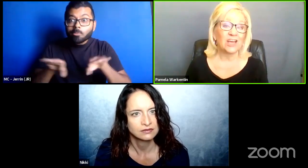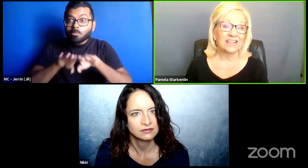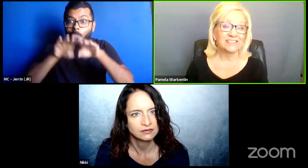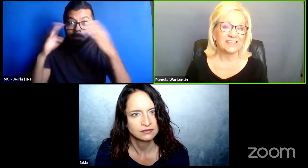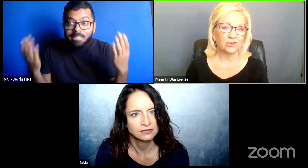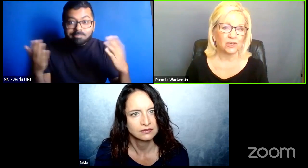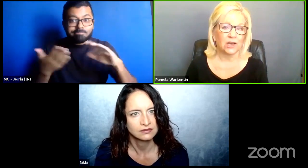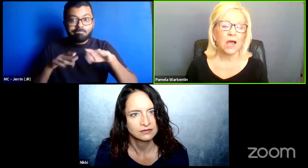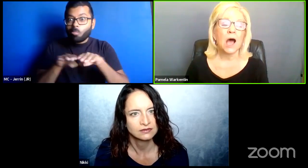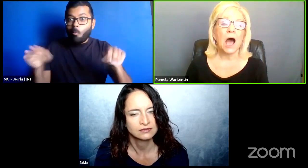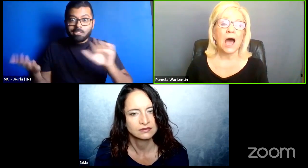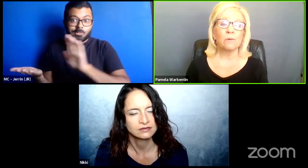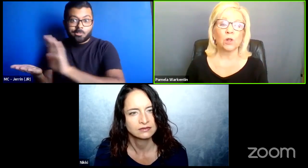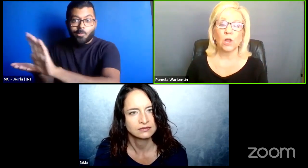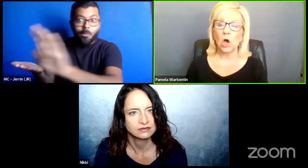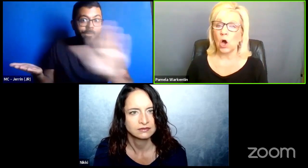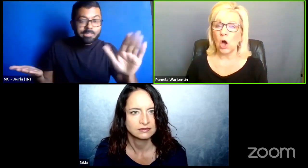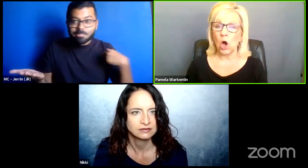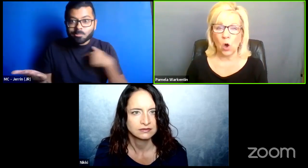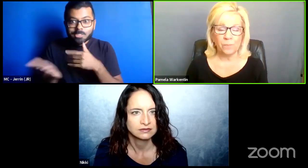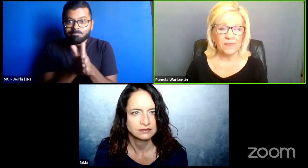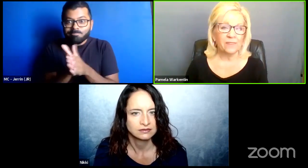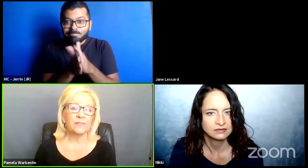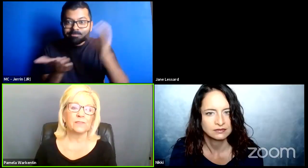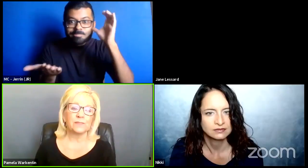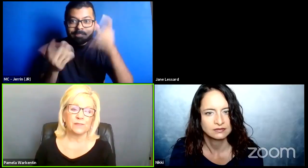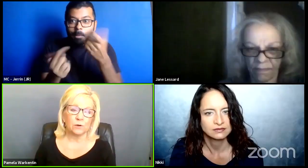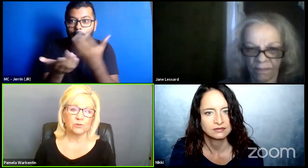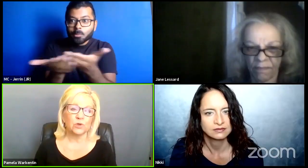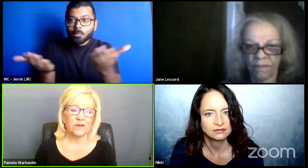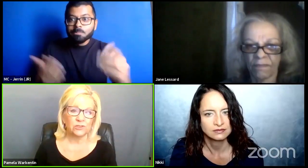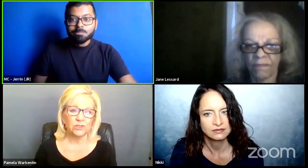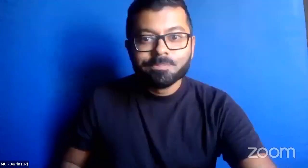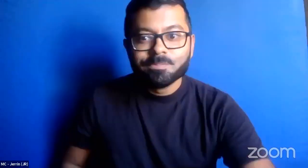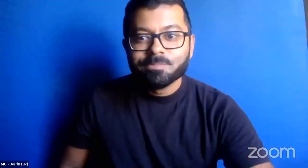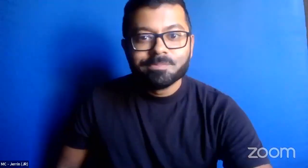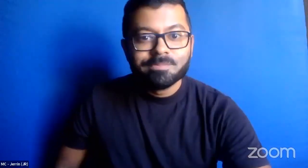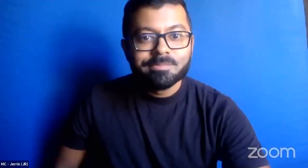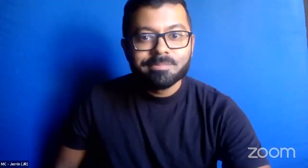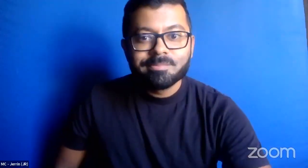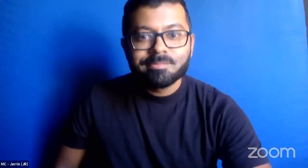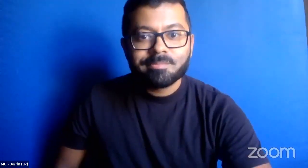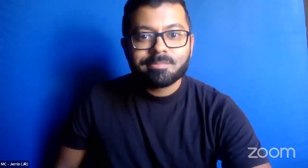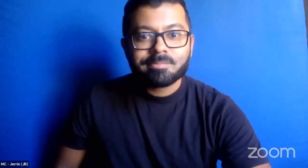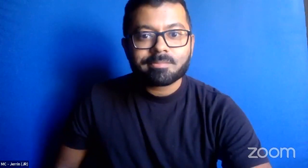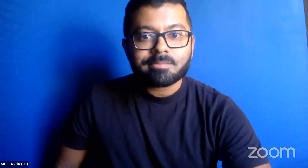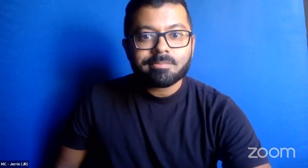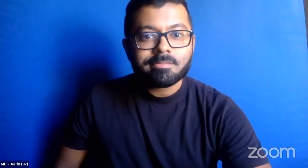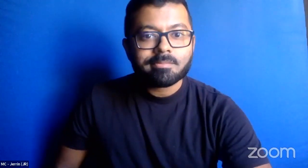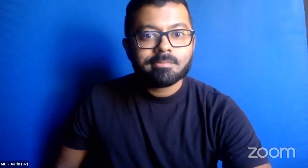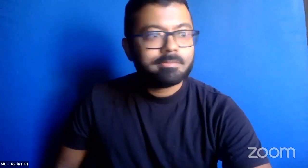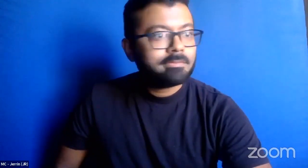chat section. I will open those questions one by one and moderate that